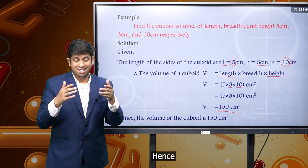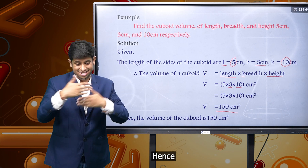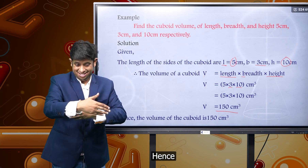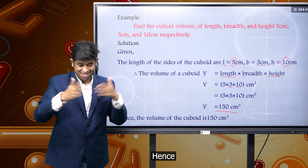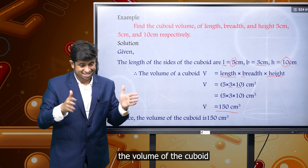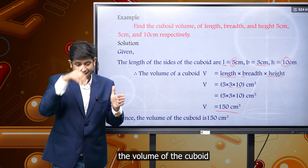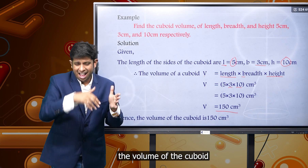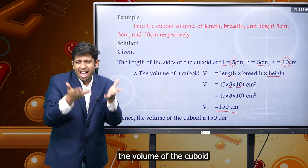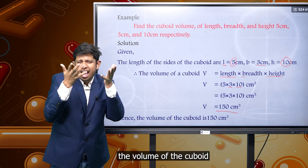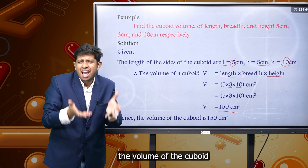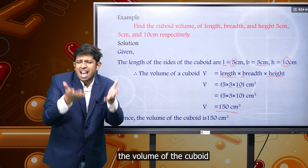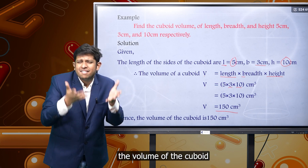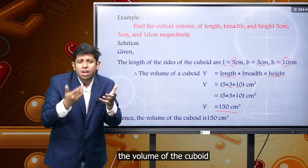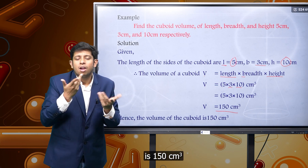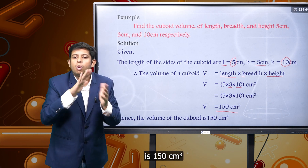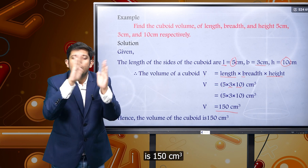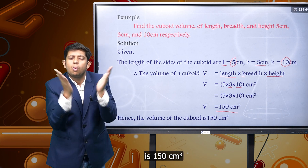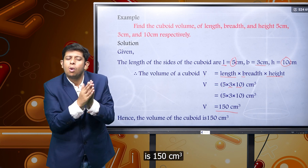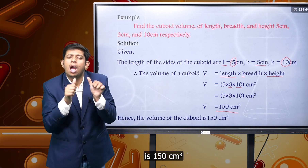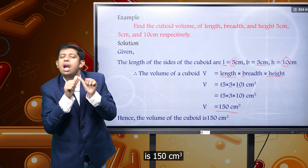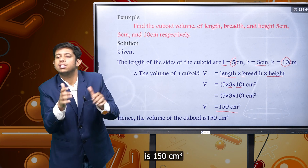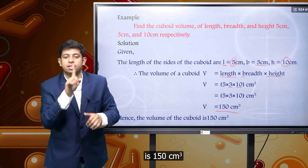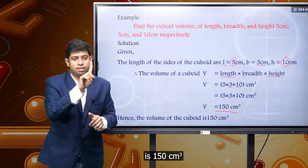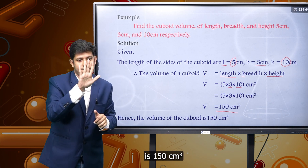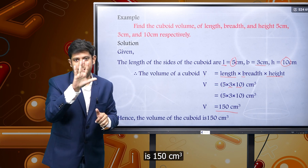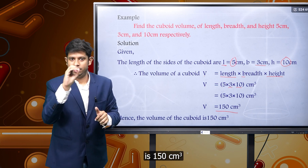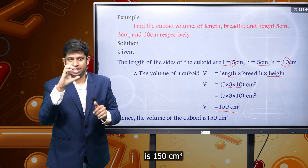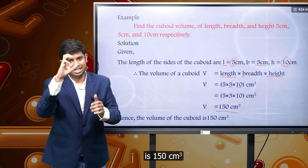Hence, the volume of the cuboid is 150 centimeter cube.